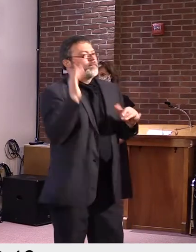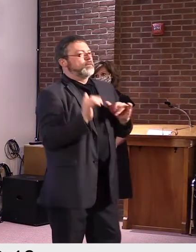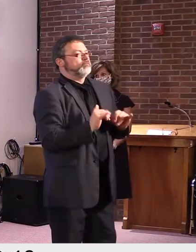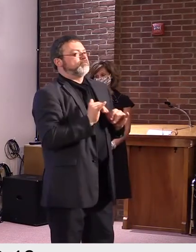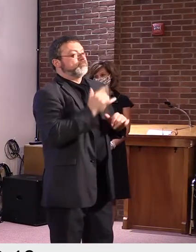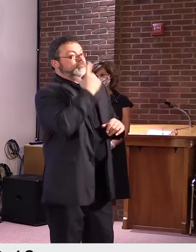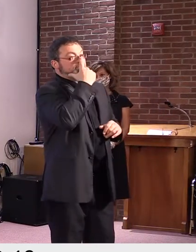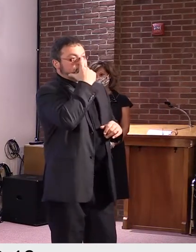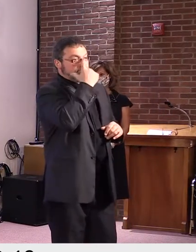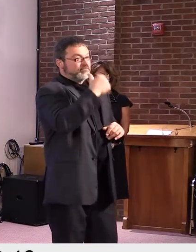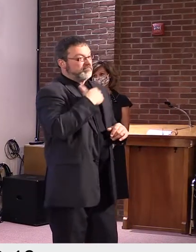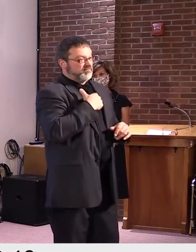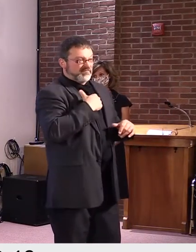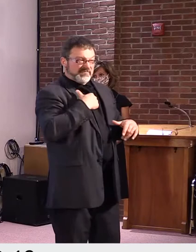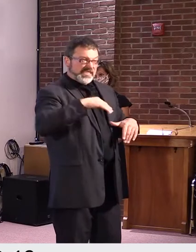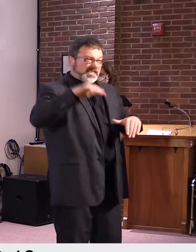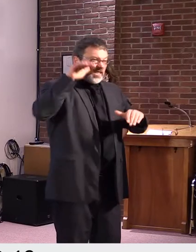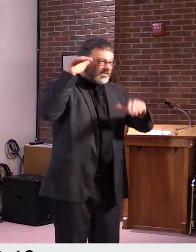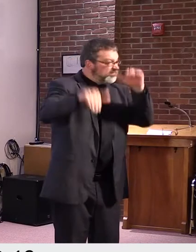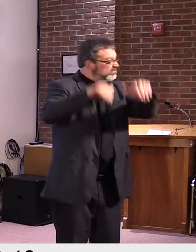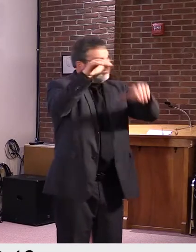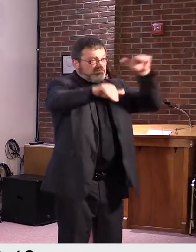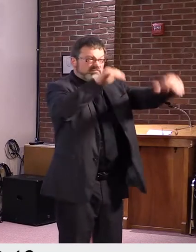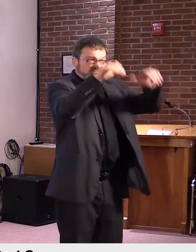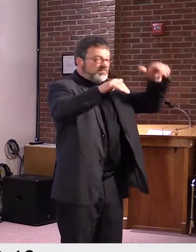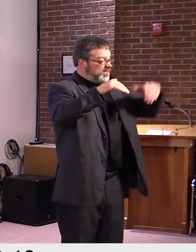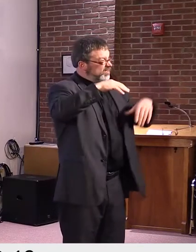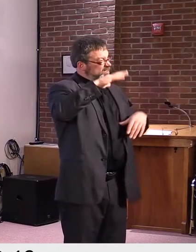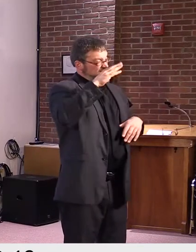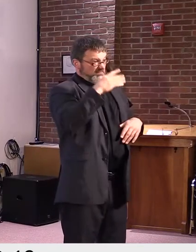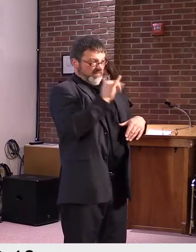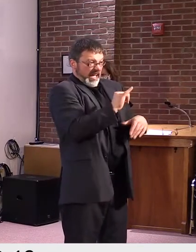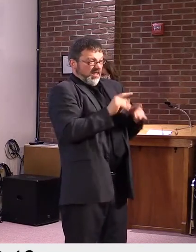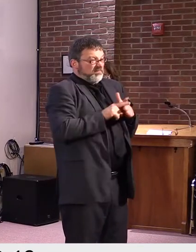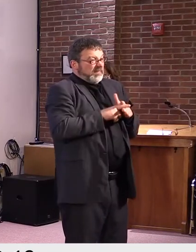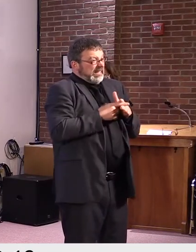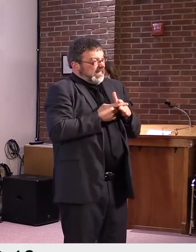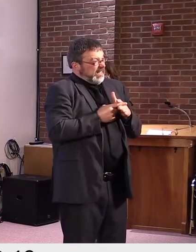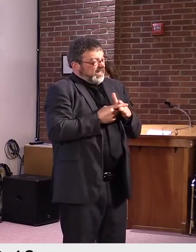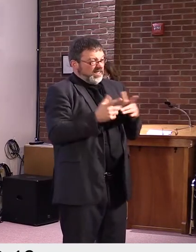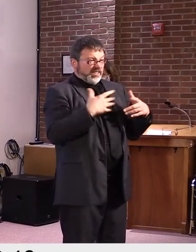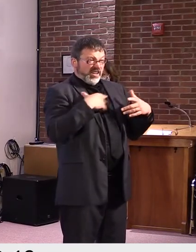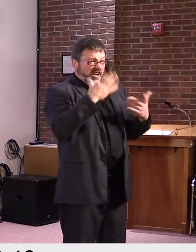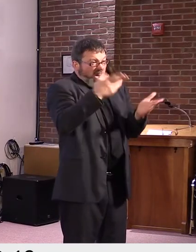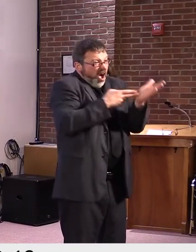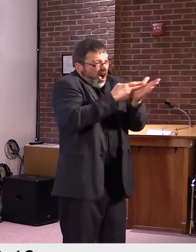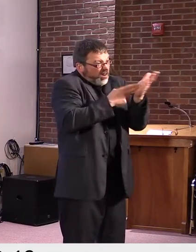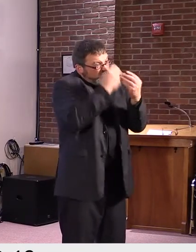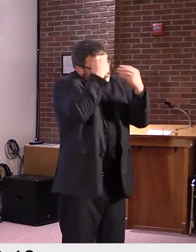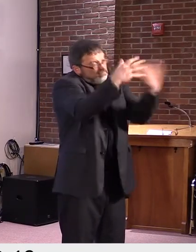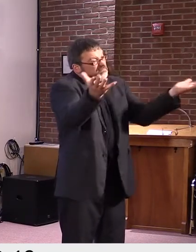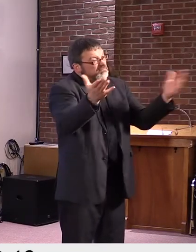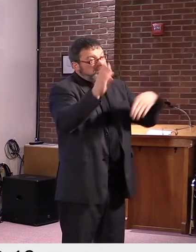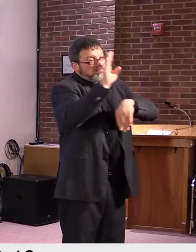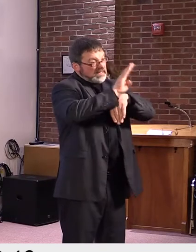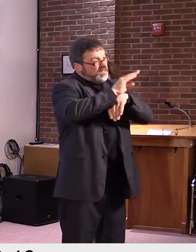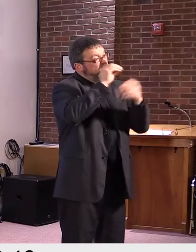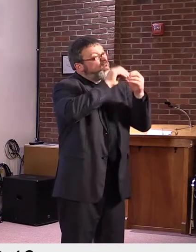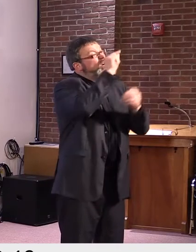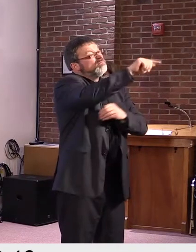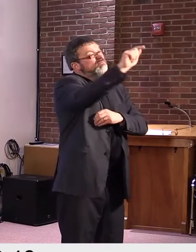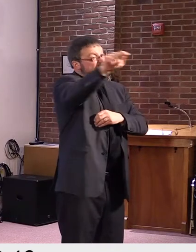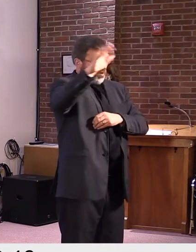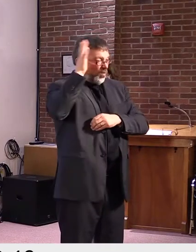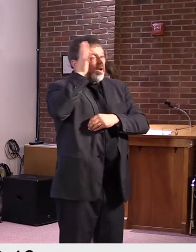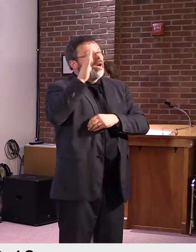affect all of us in some way. And no one is going to be left untouched. Some are going to be more harmed than others,